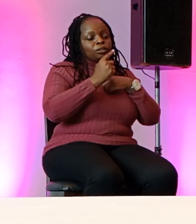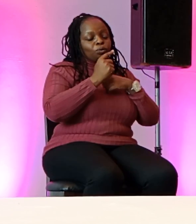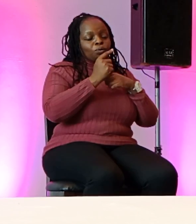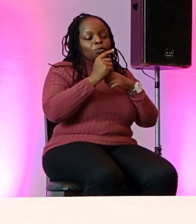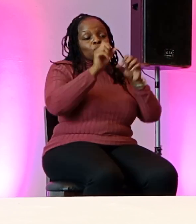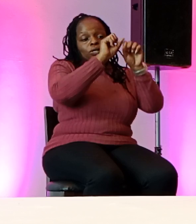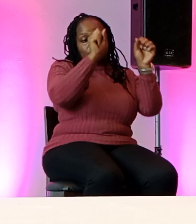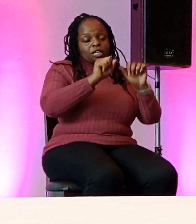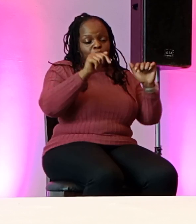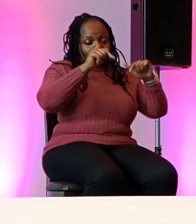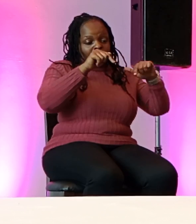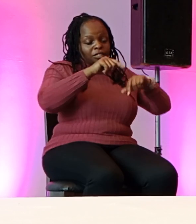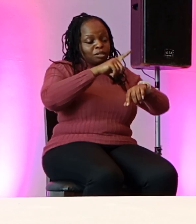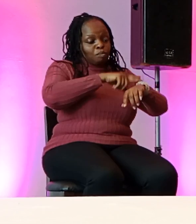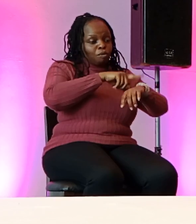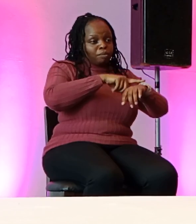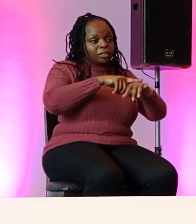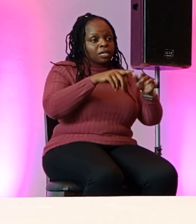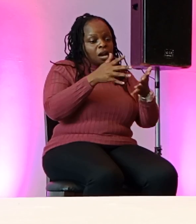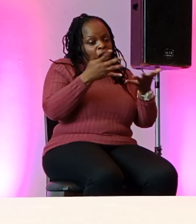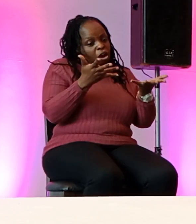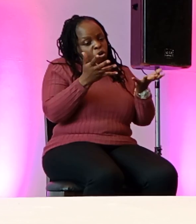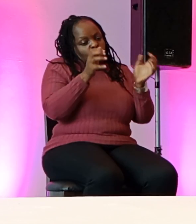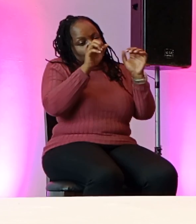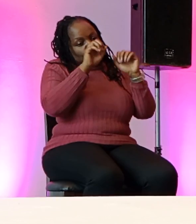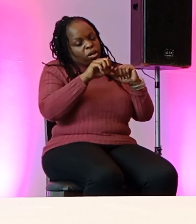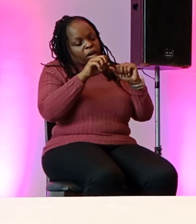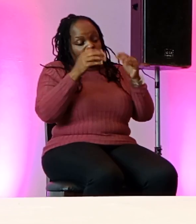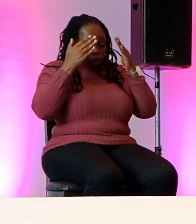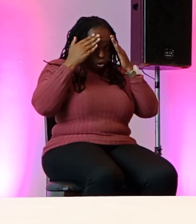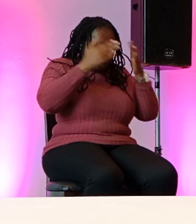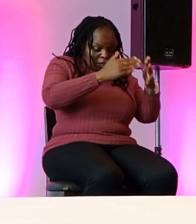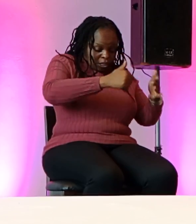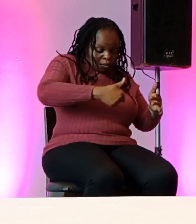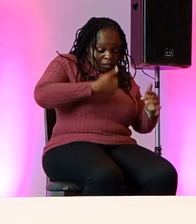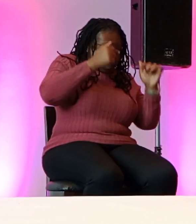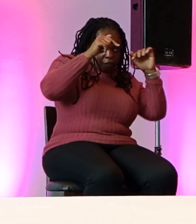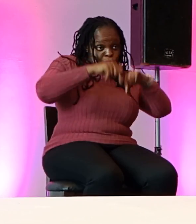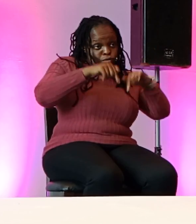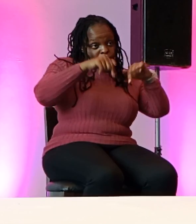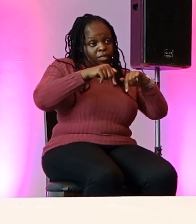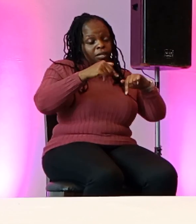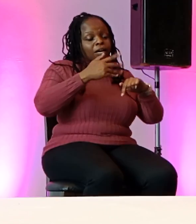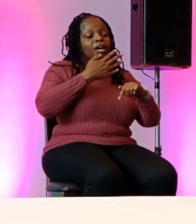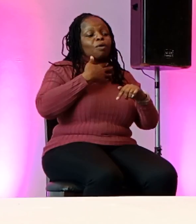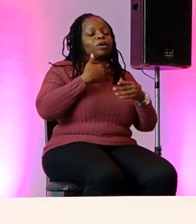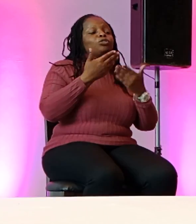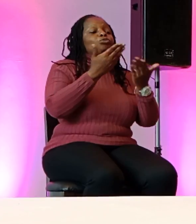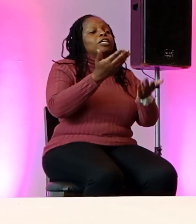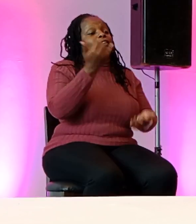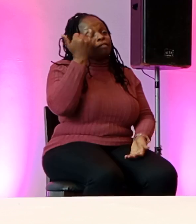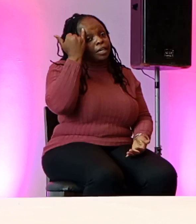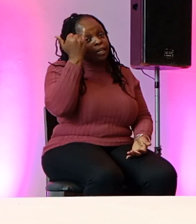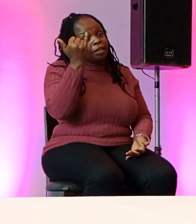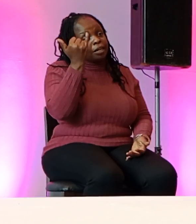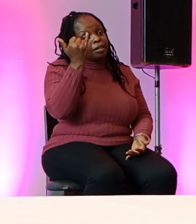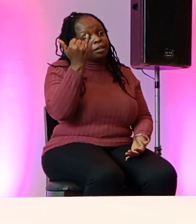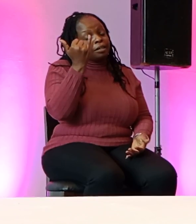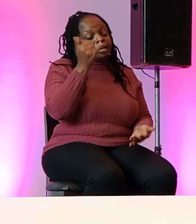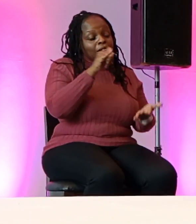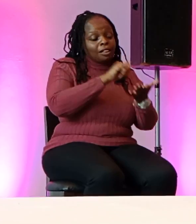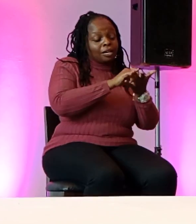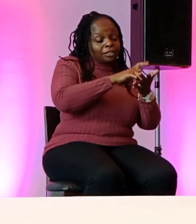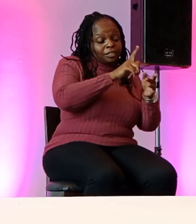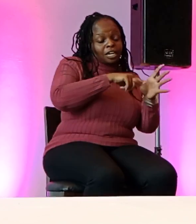this moment and how can we commit ourselves today? I want to suggest that when we